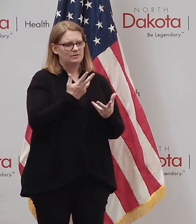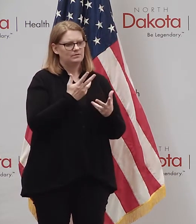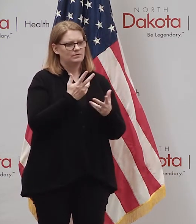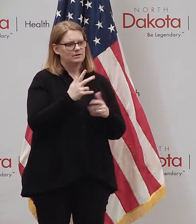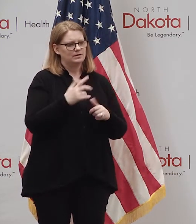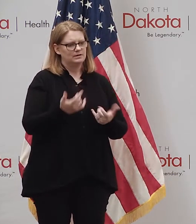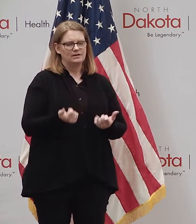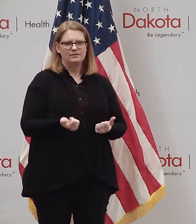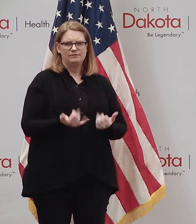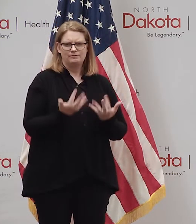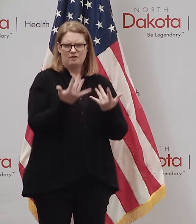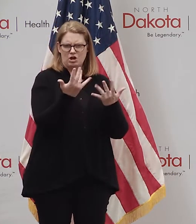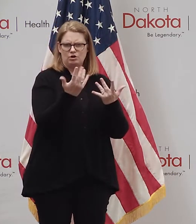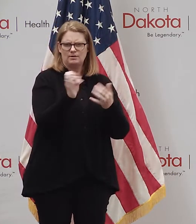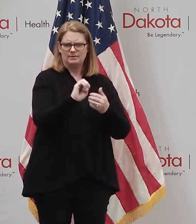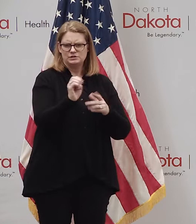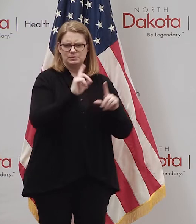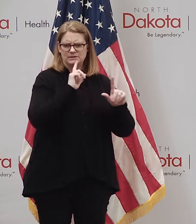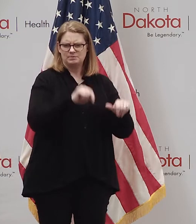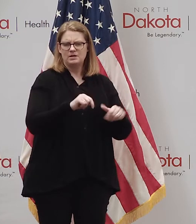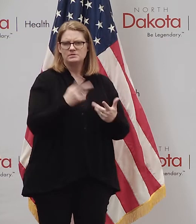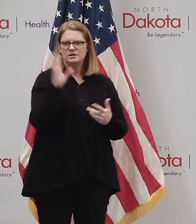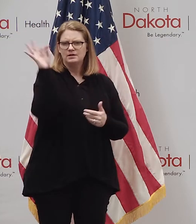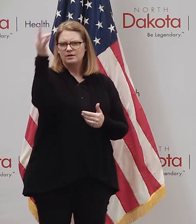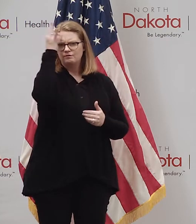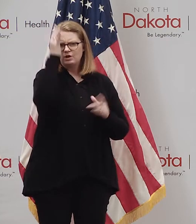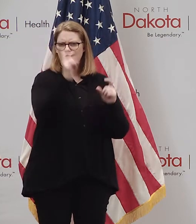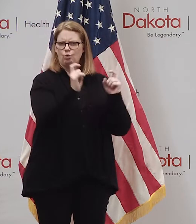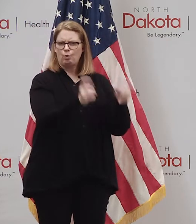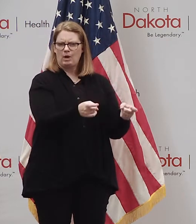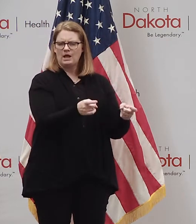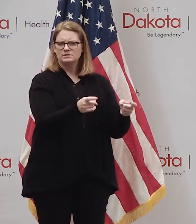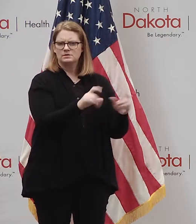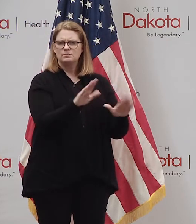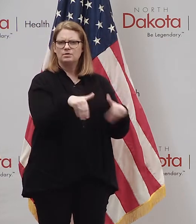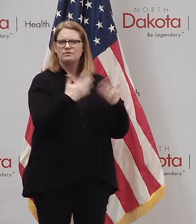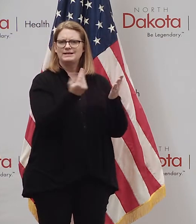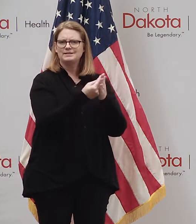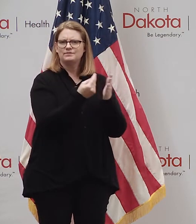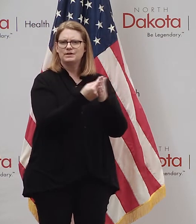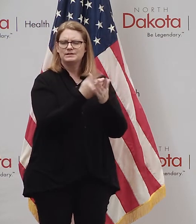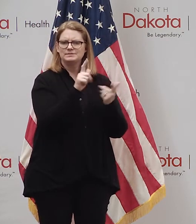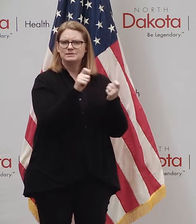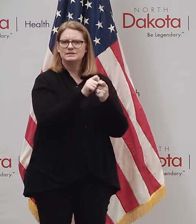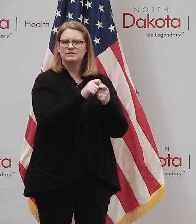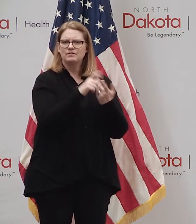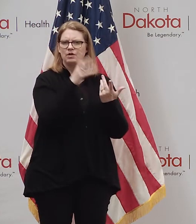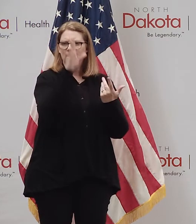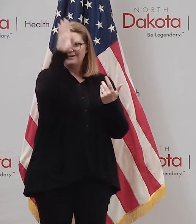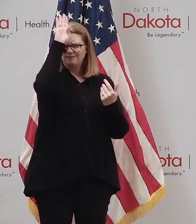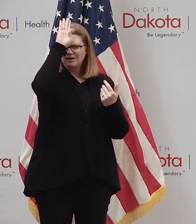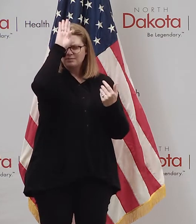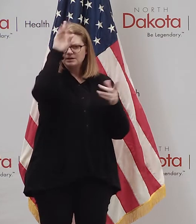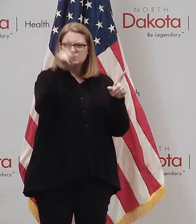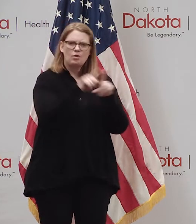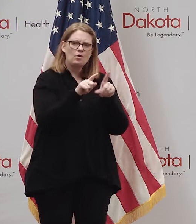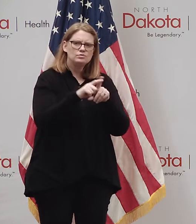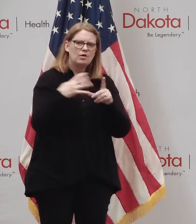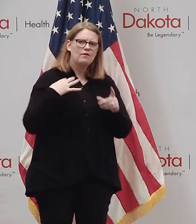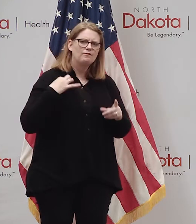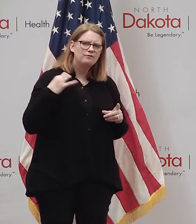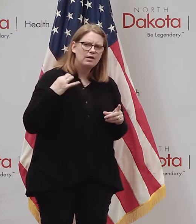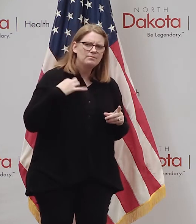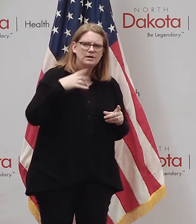fire emergency response. These are federal grants, provides funding directly to fire departments and volunteer